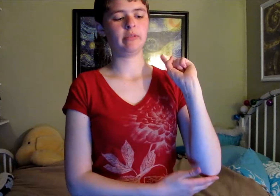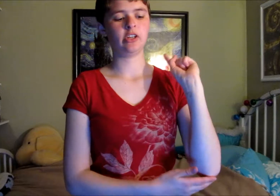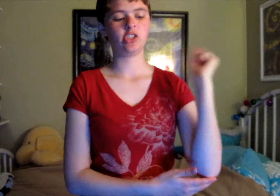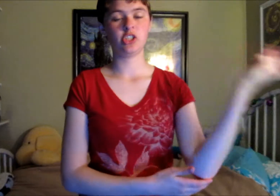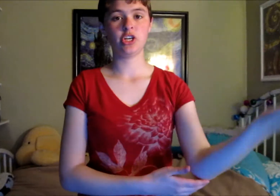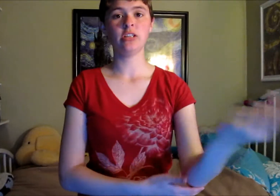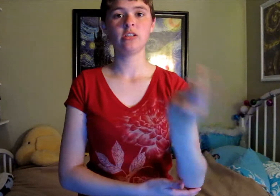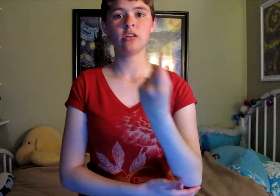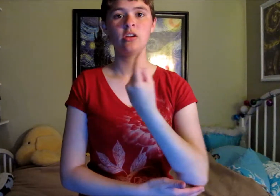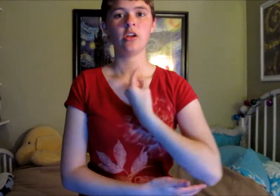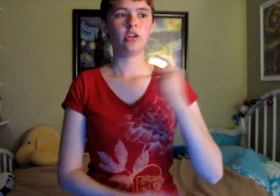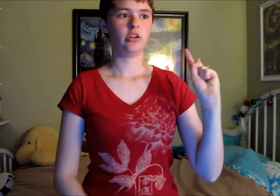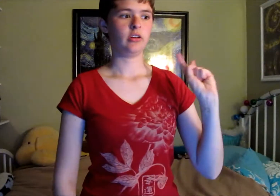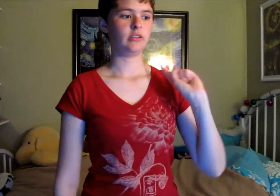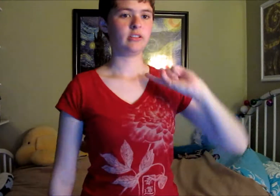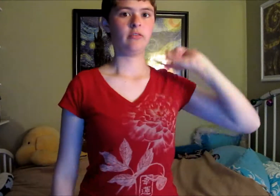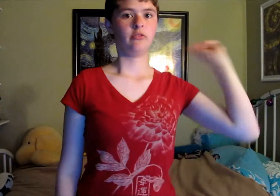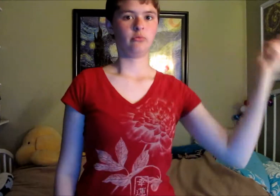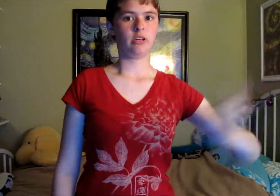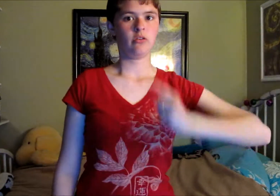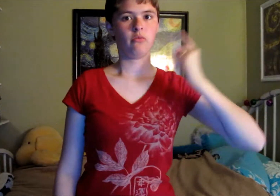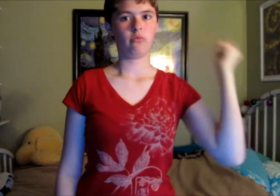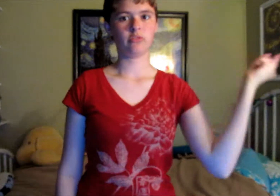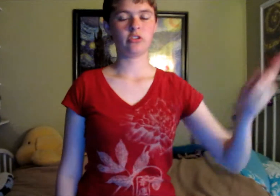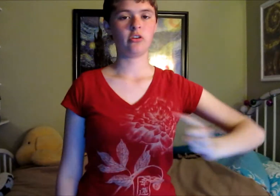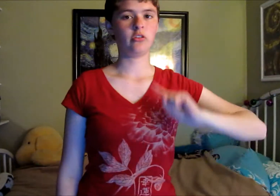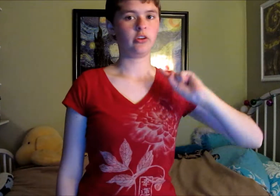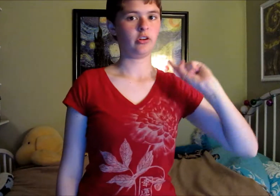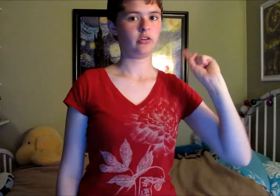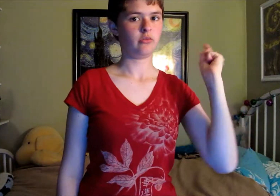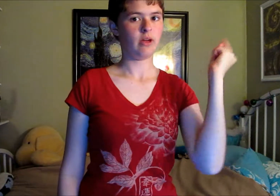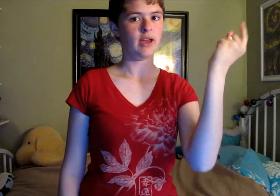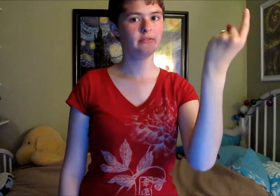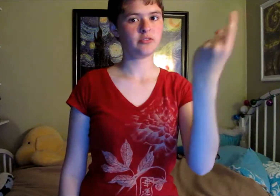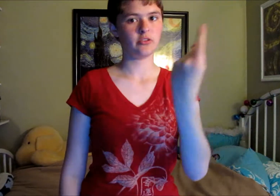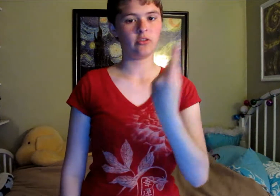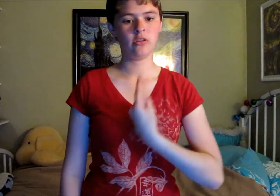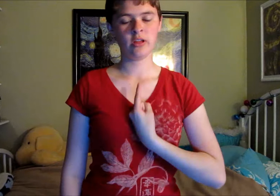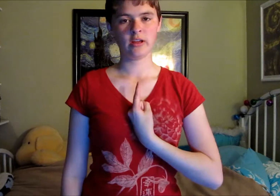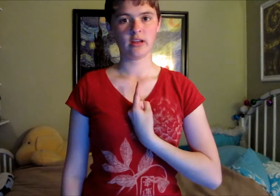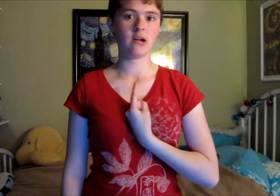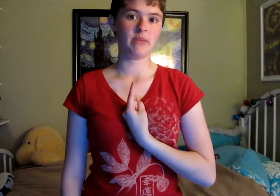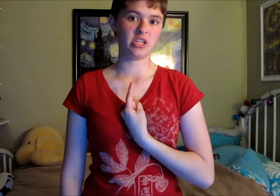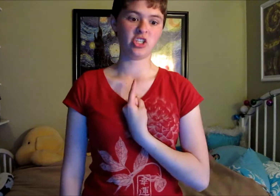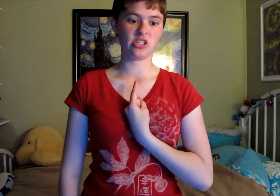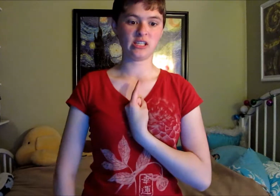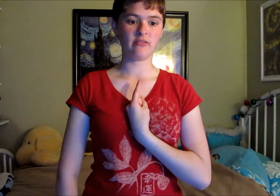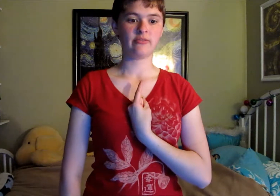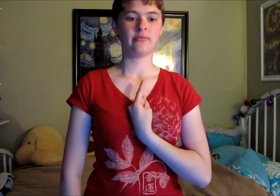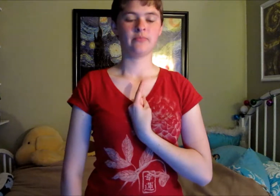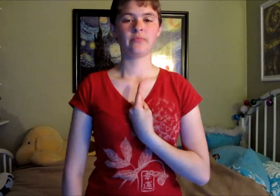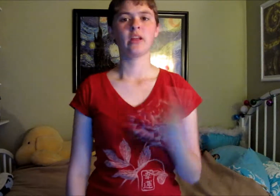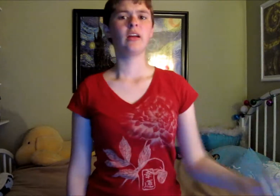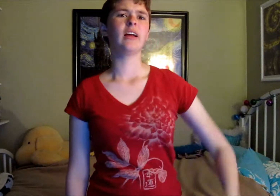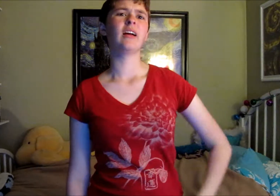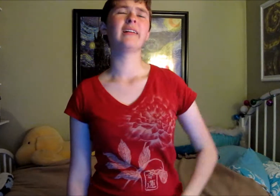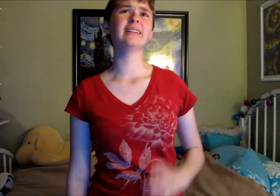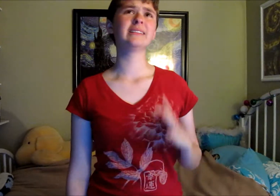similar to just, instead of doing circle, you're going to do half circle, come into yourself.